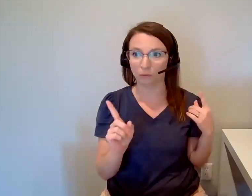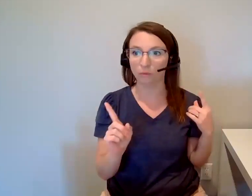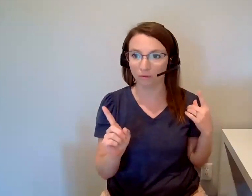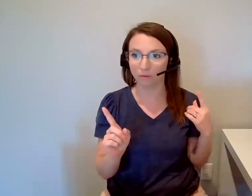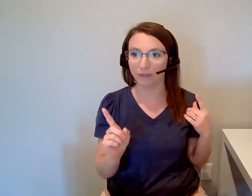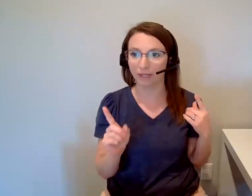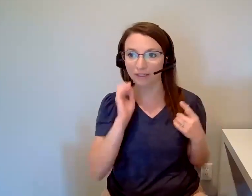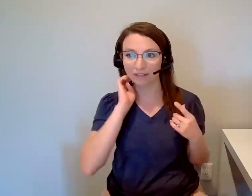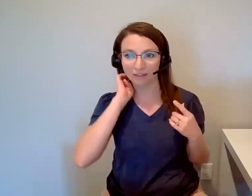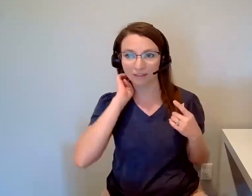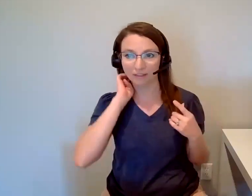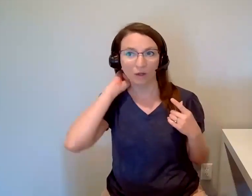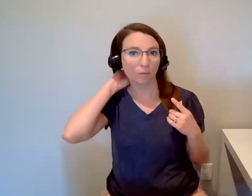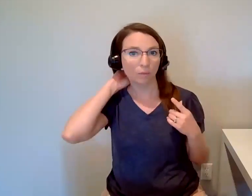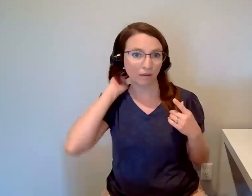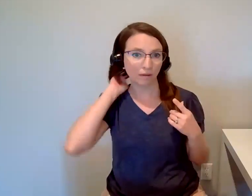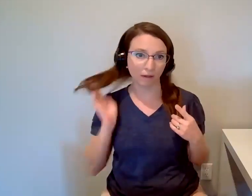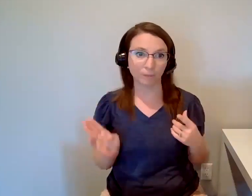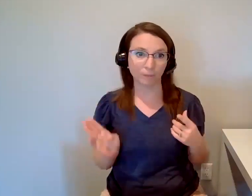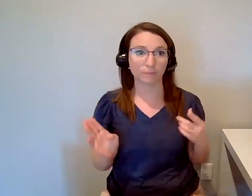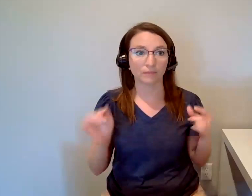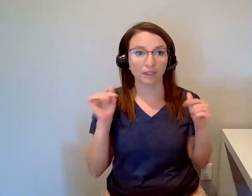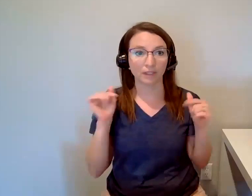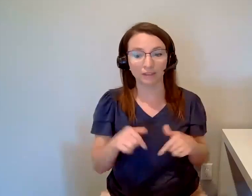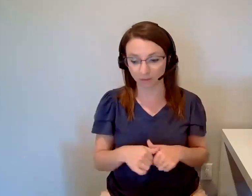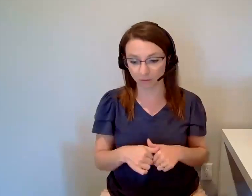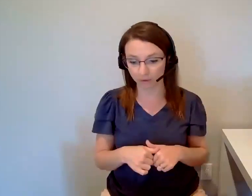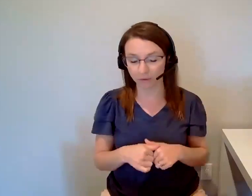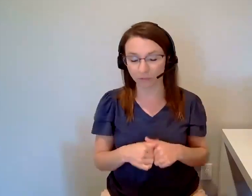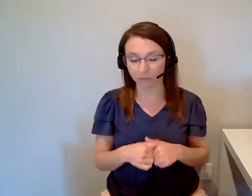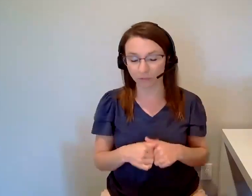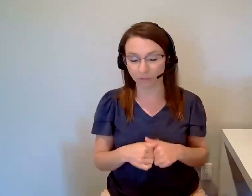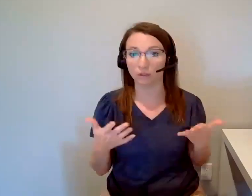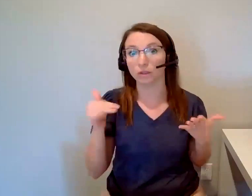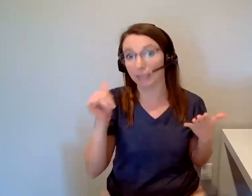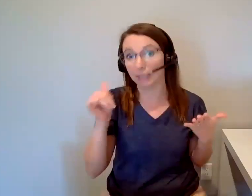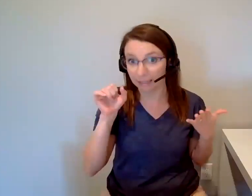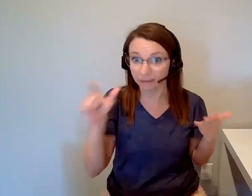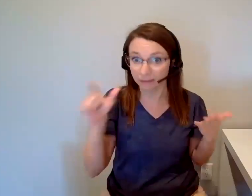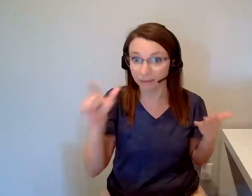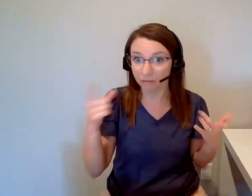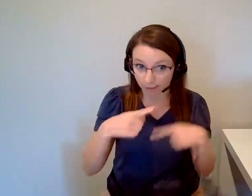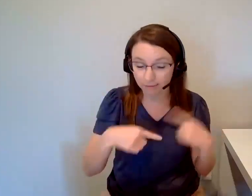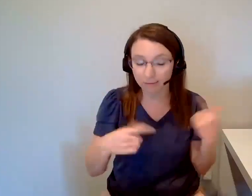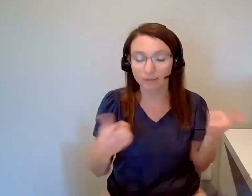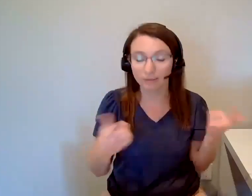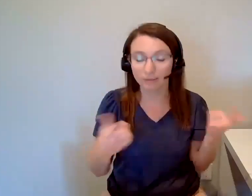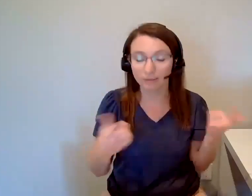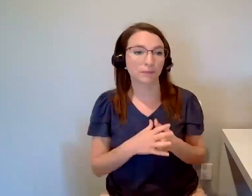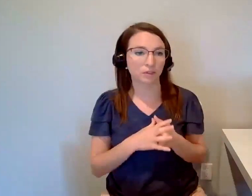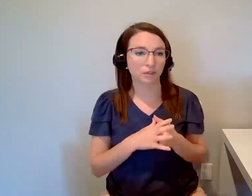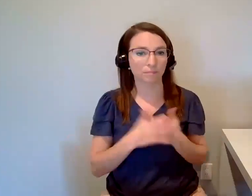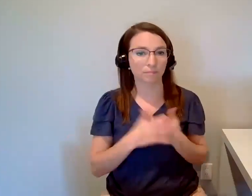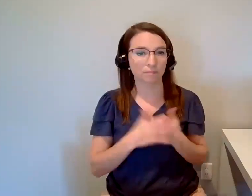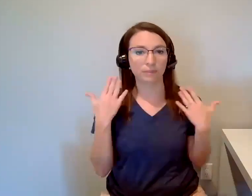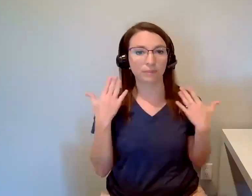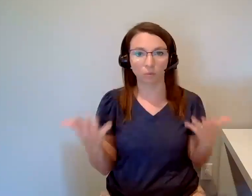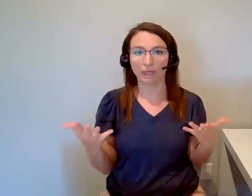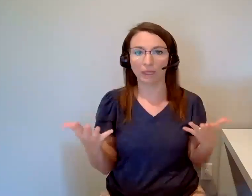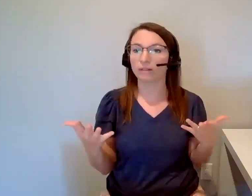I see a few. Okay. Well, in this course, we're going to learn ASL signs, but just be